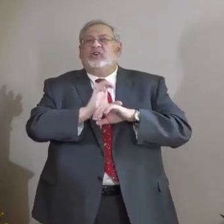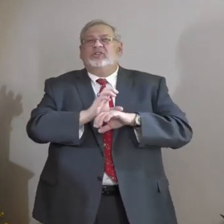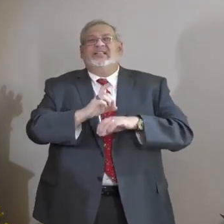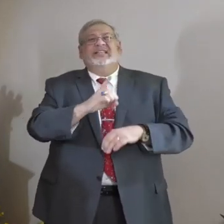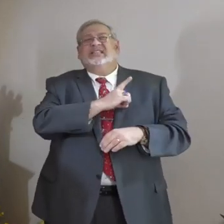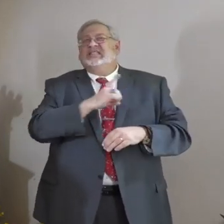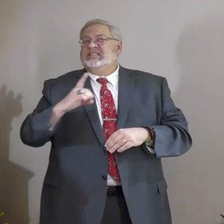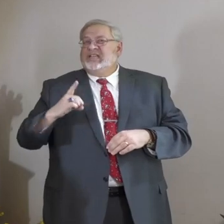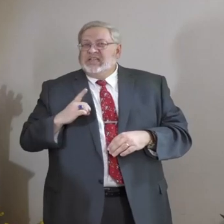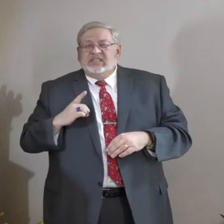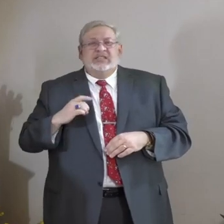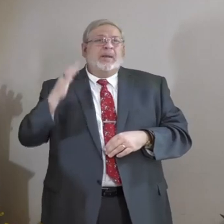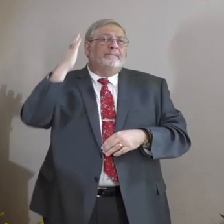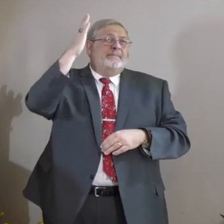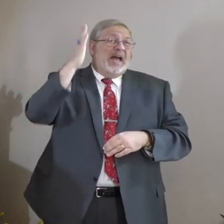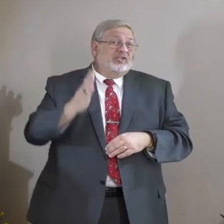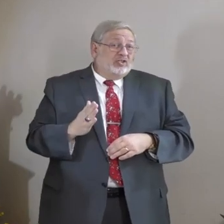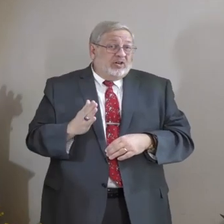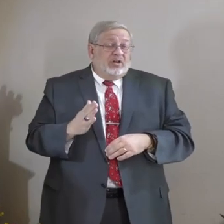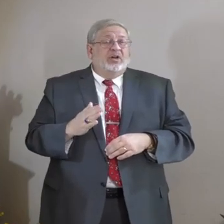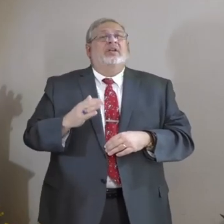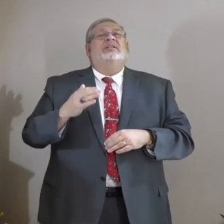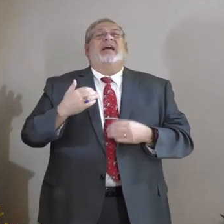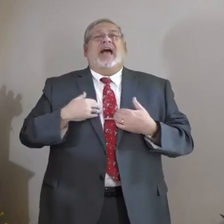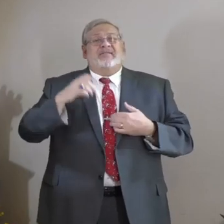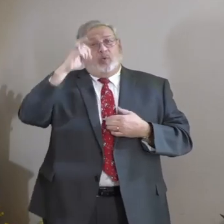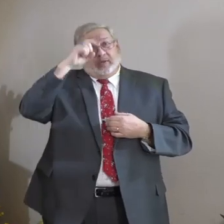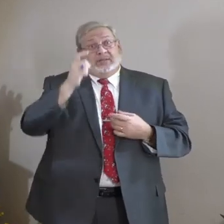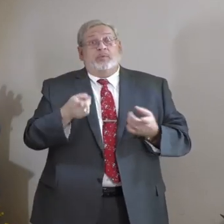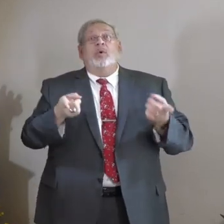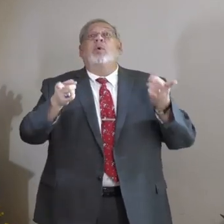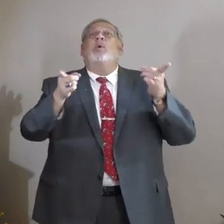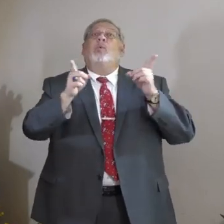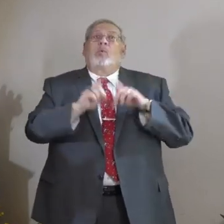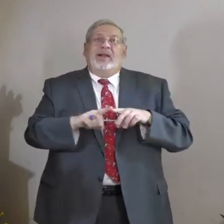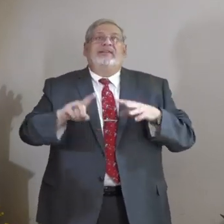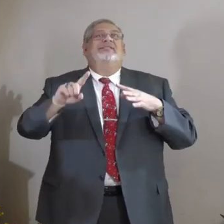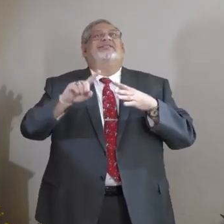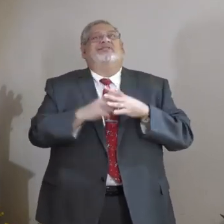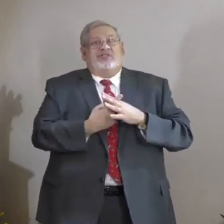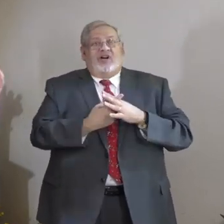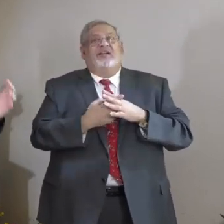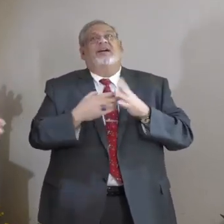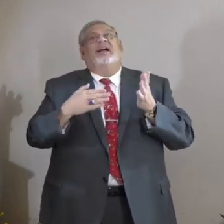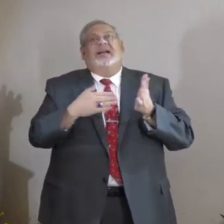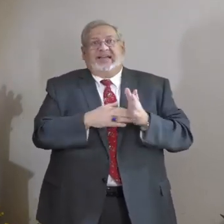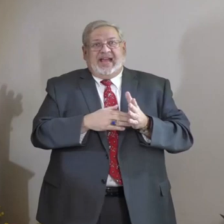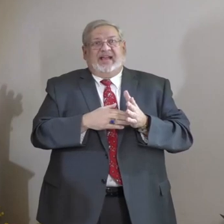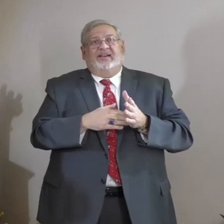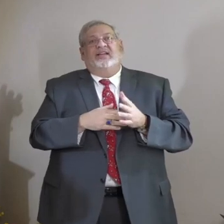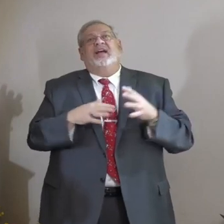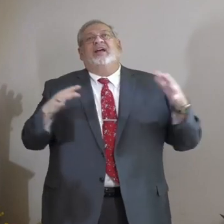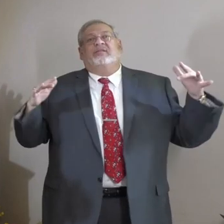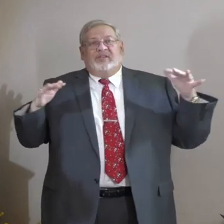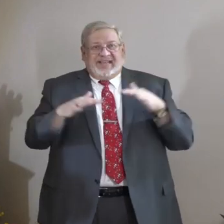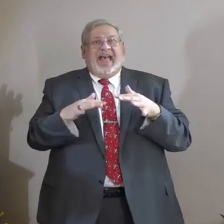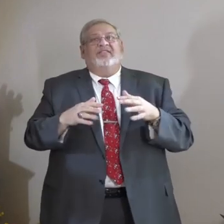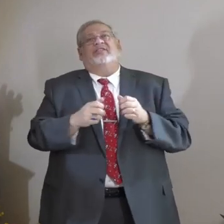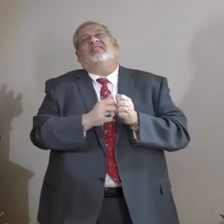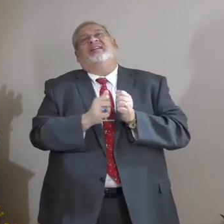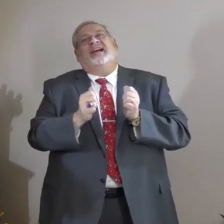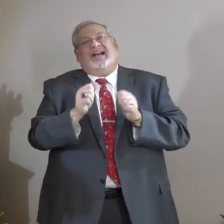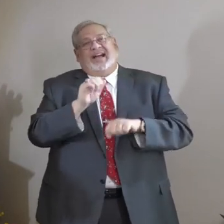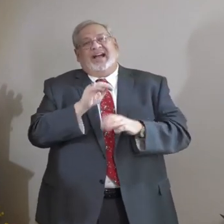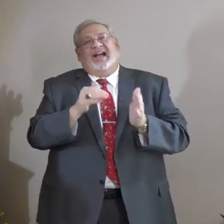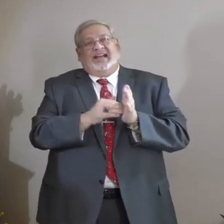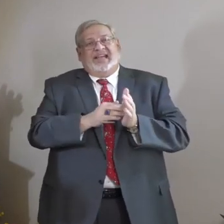pastor. Pray for us to have wisdom in knowing when to get things back going, get our group back together so that